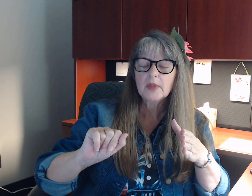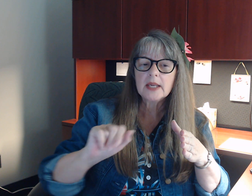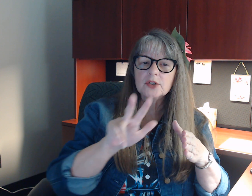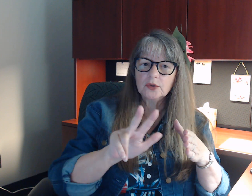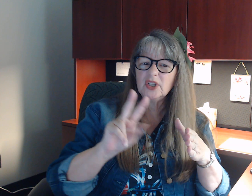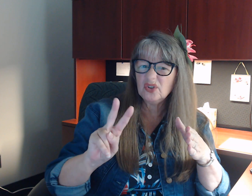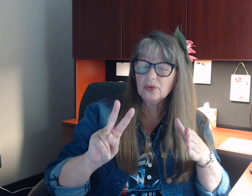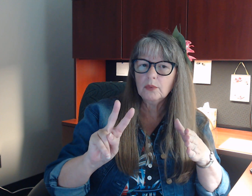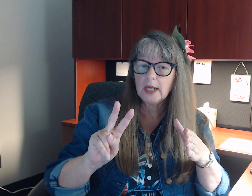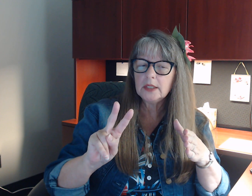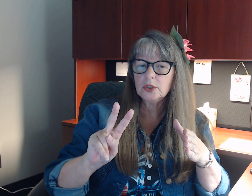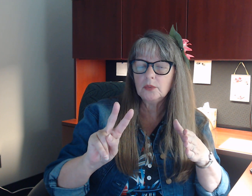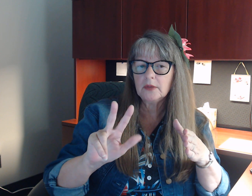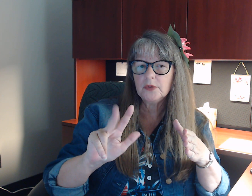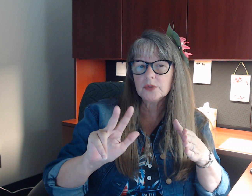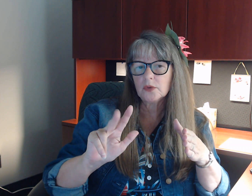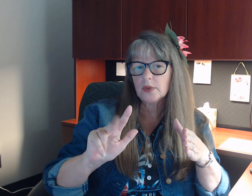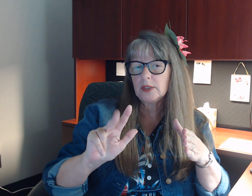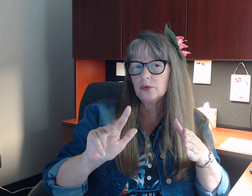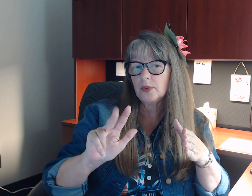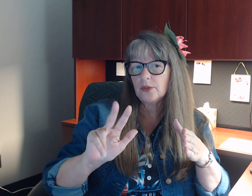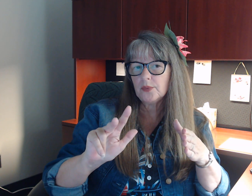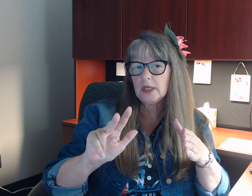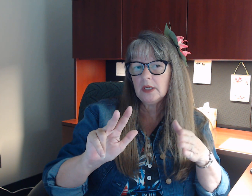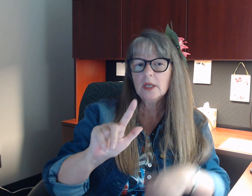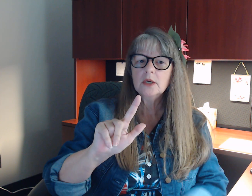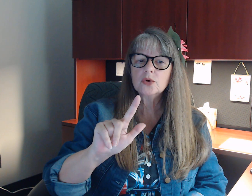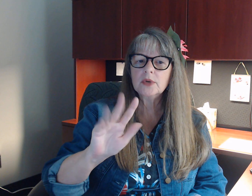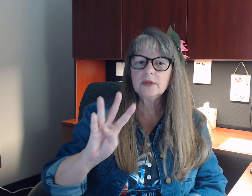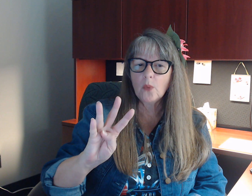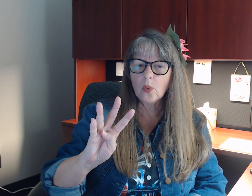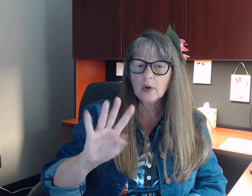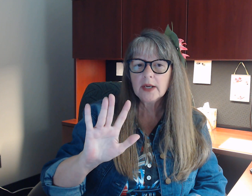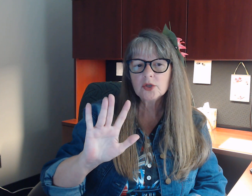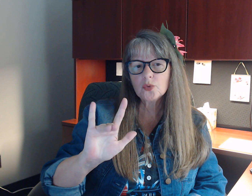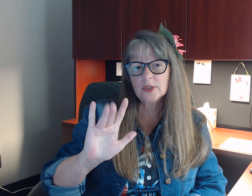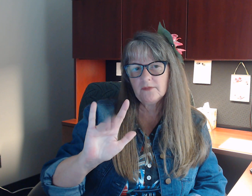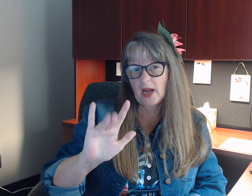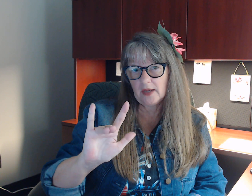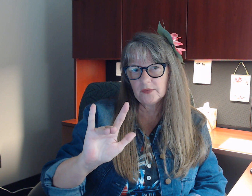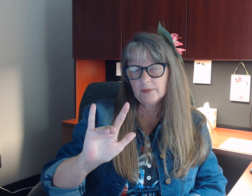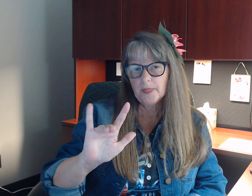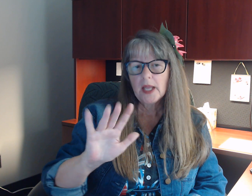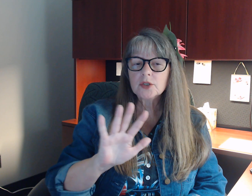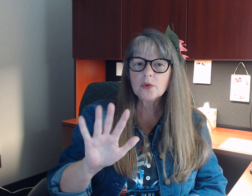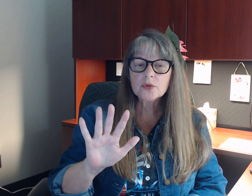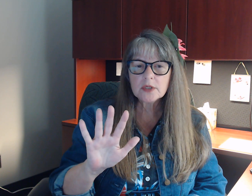because 32, right? So you don't want to confuse it, so that we do 23, 24, 25. And so those are the difference,